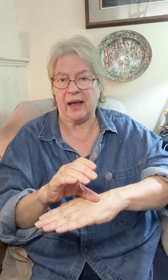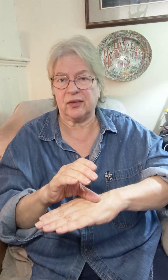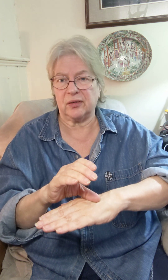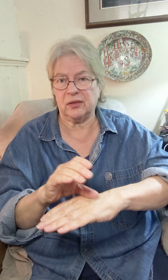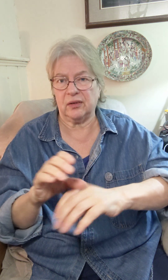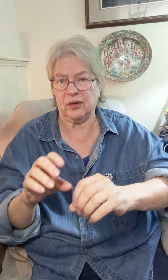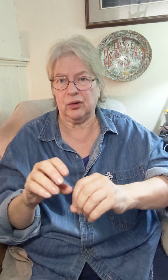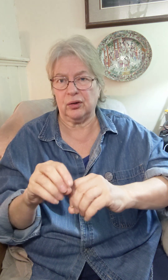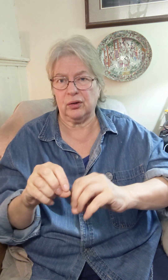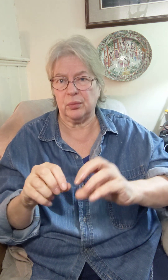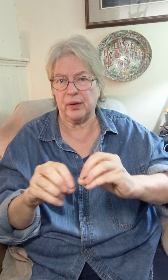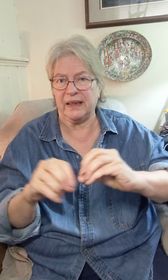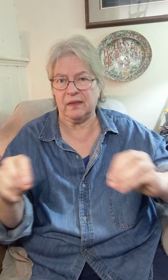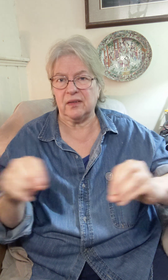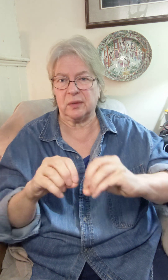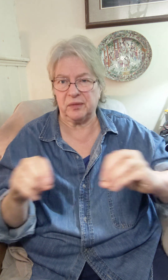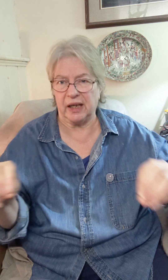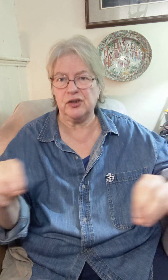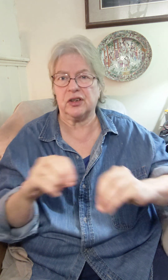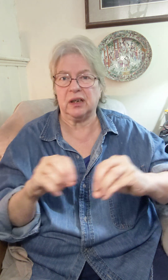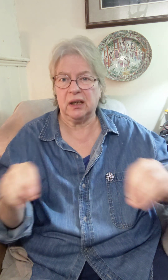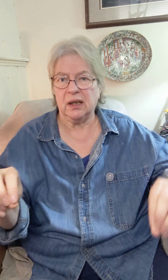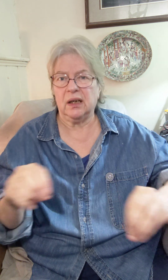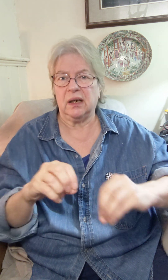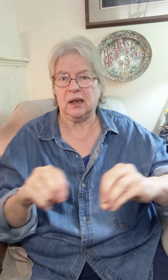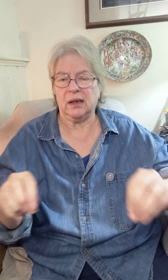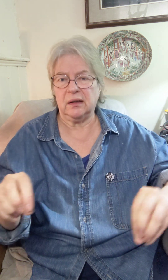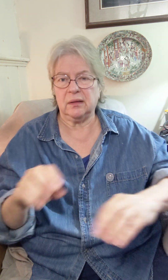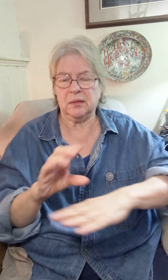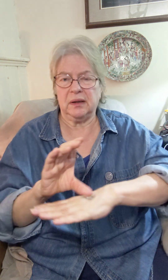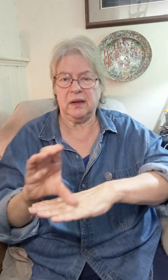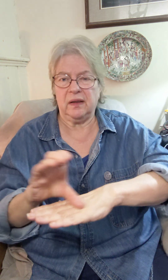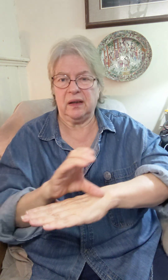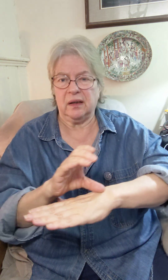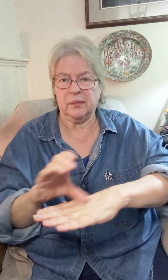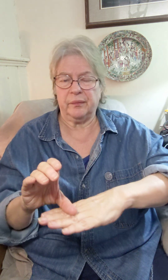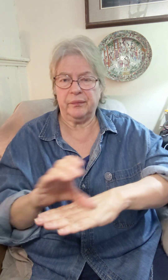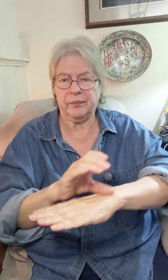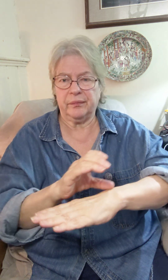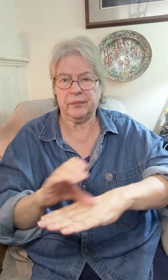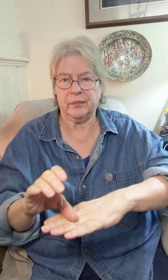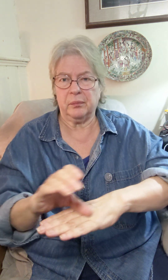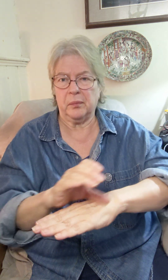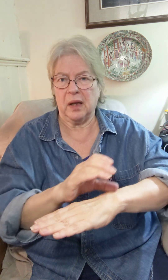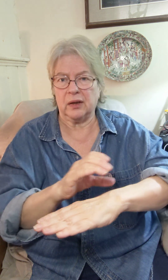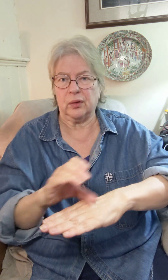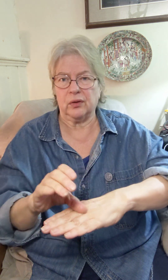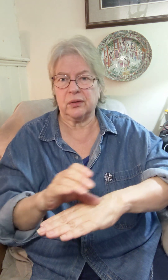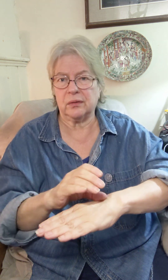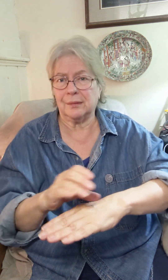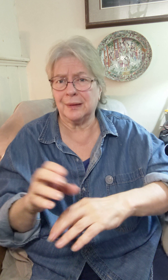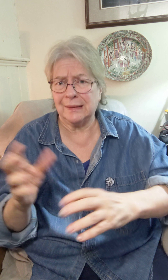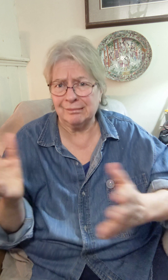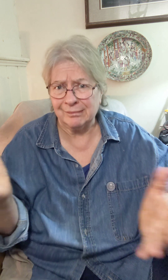glass. You're breaking some tension in the molecules.